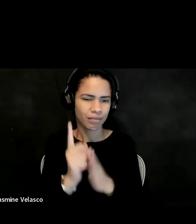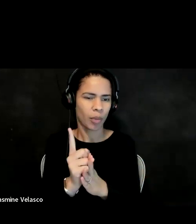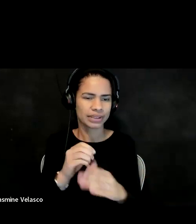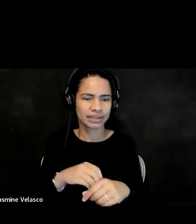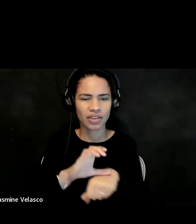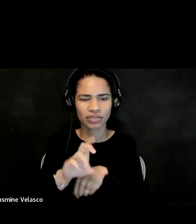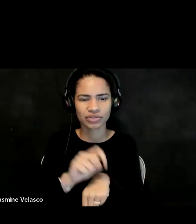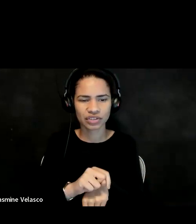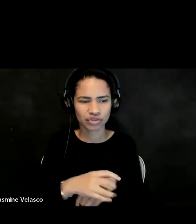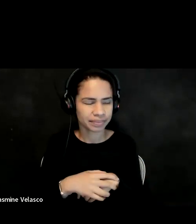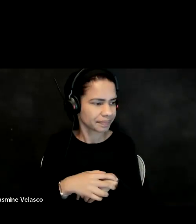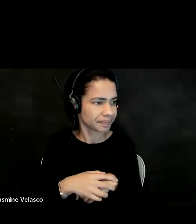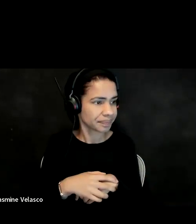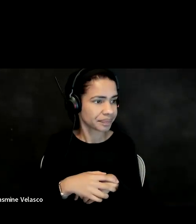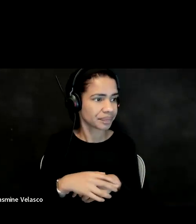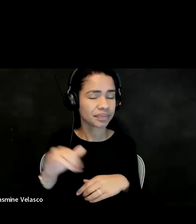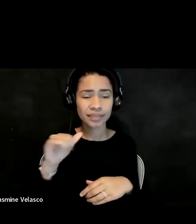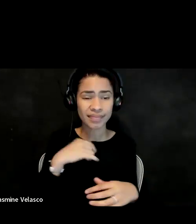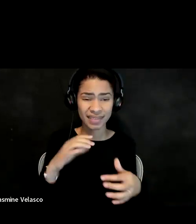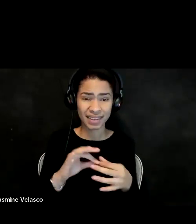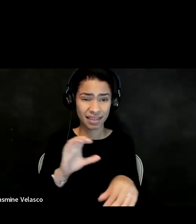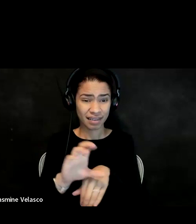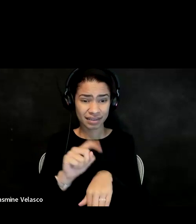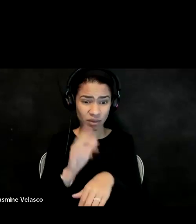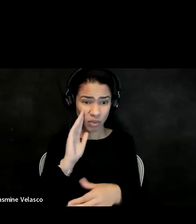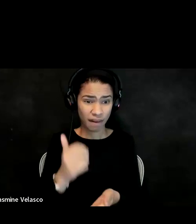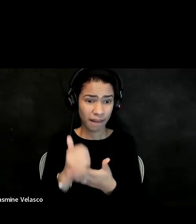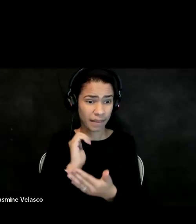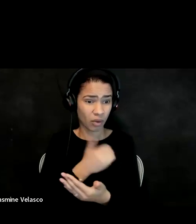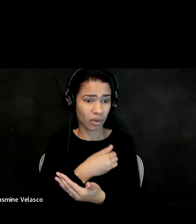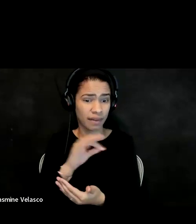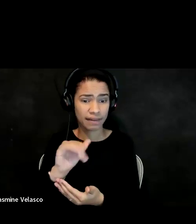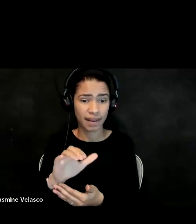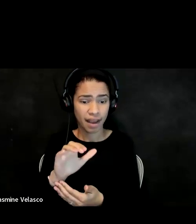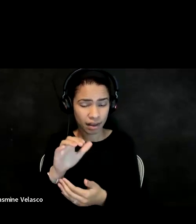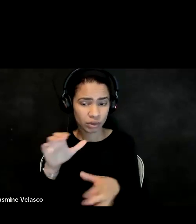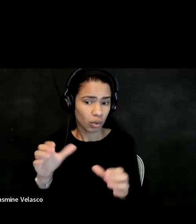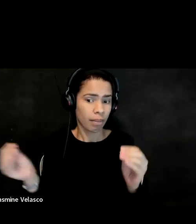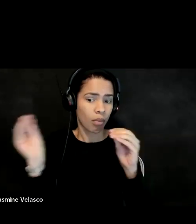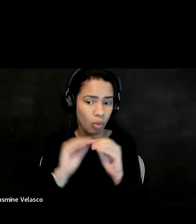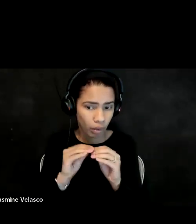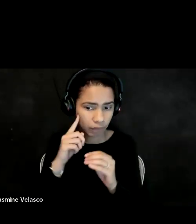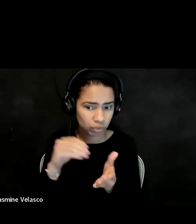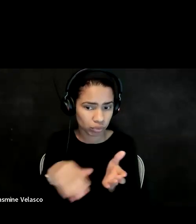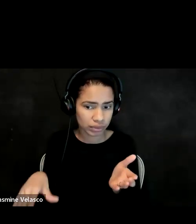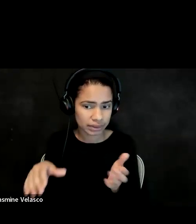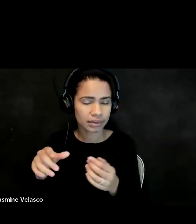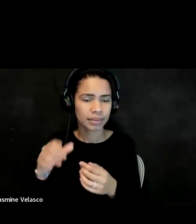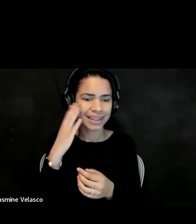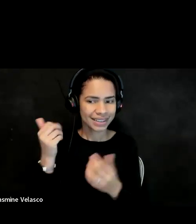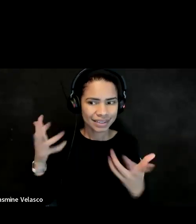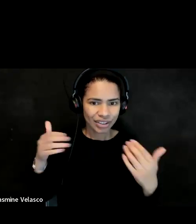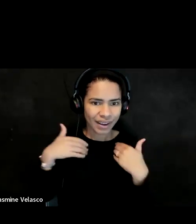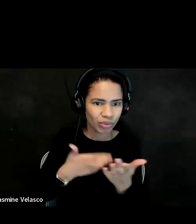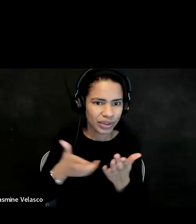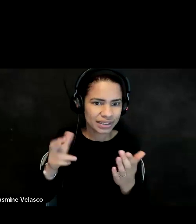consultations. So, you know, like I said, consultations help our faculty do bigger asks of students because they know they have resources that they can point to.